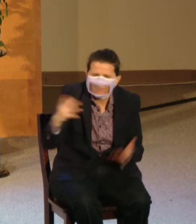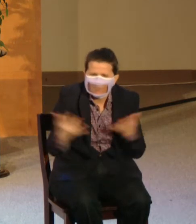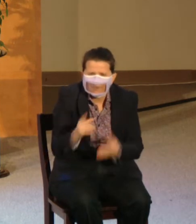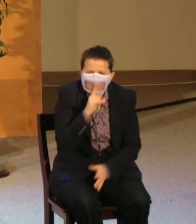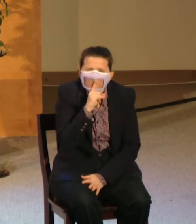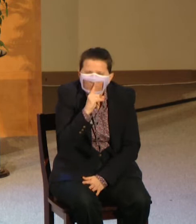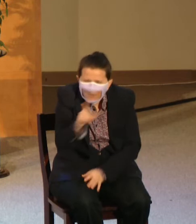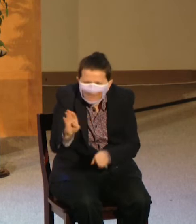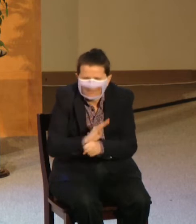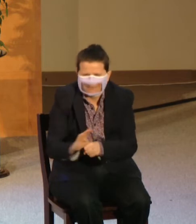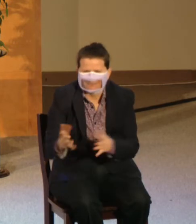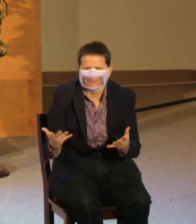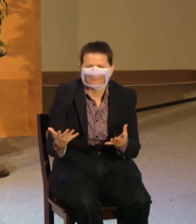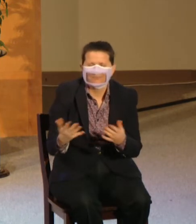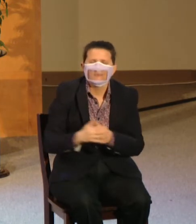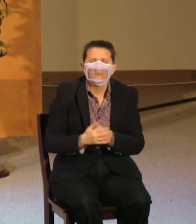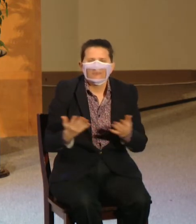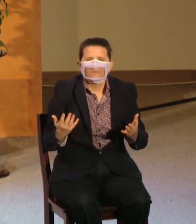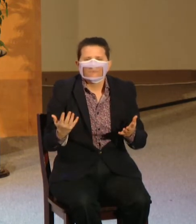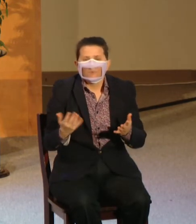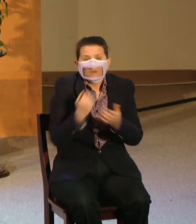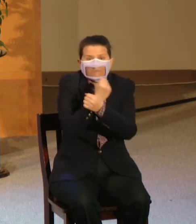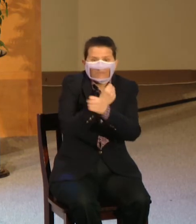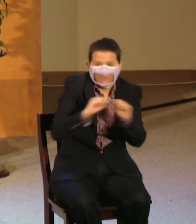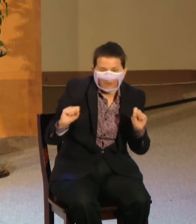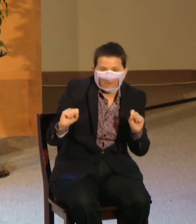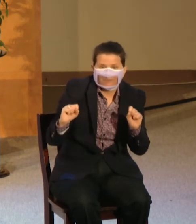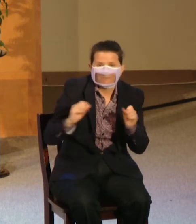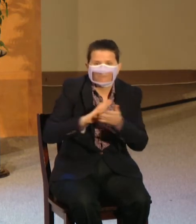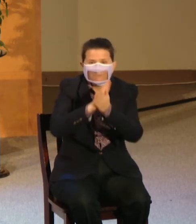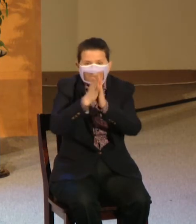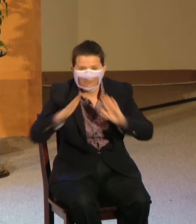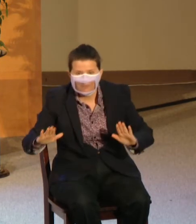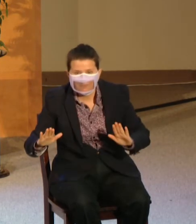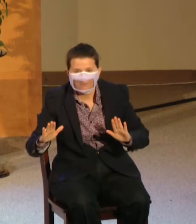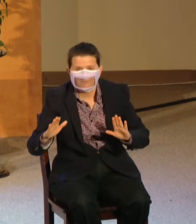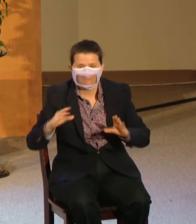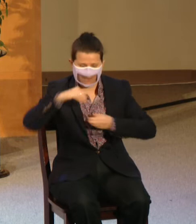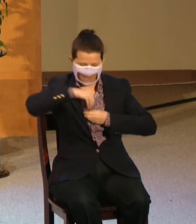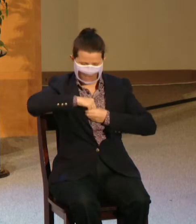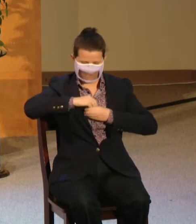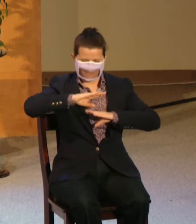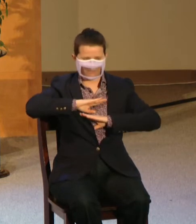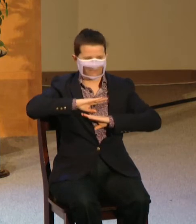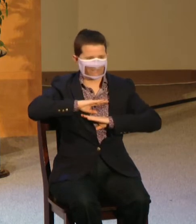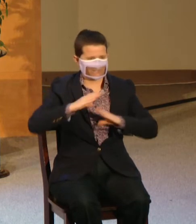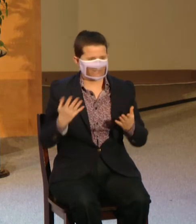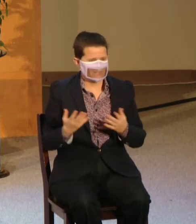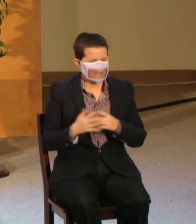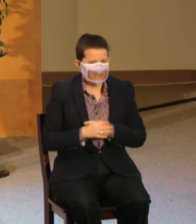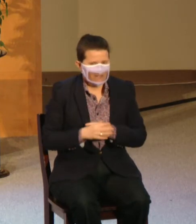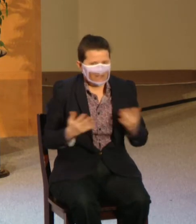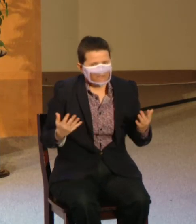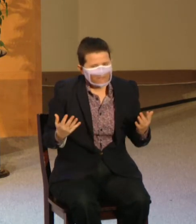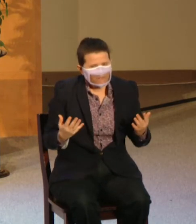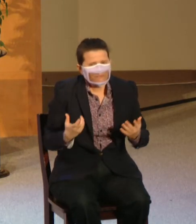peace and inner satisfaction. All totally invisible, all within the mind, and